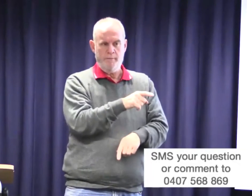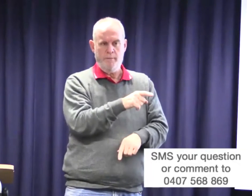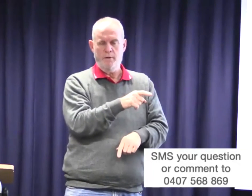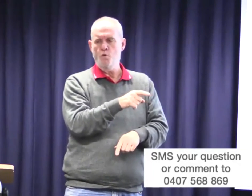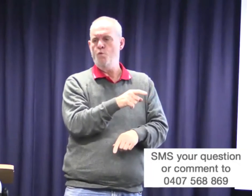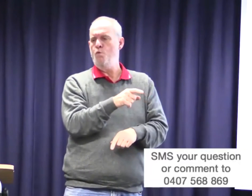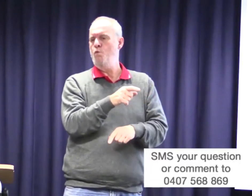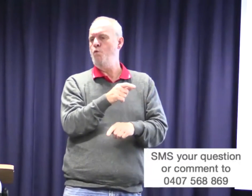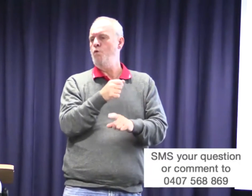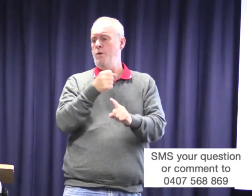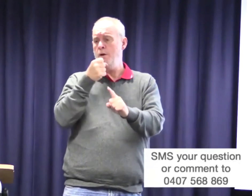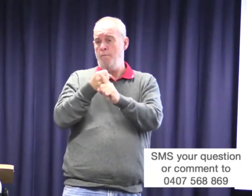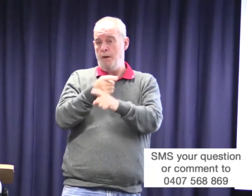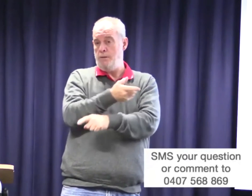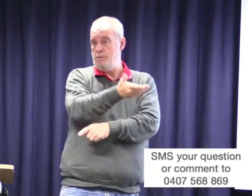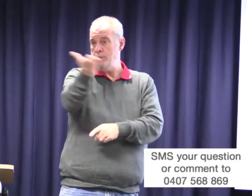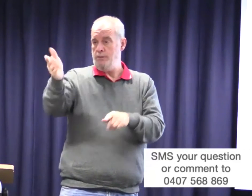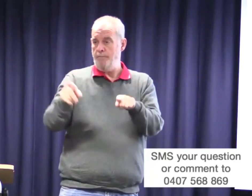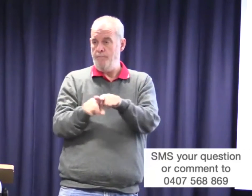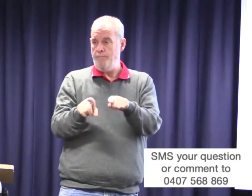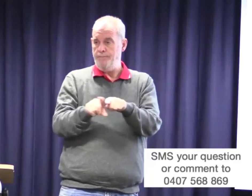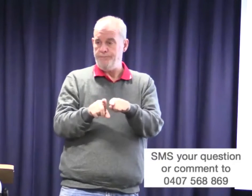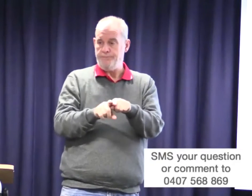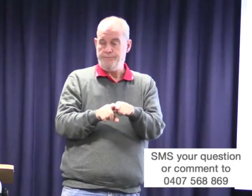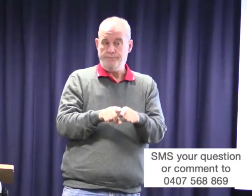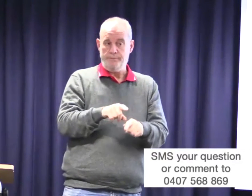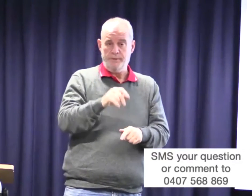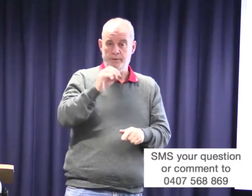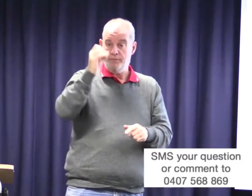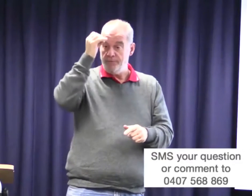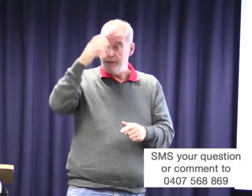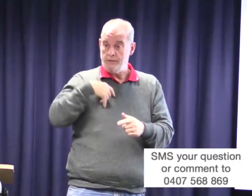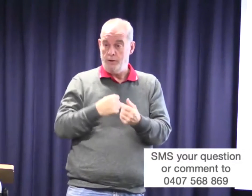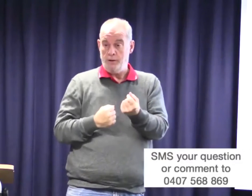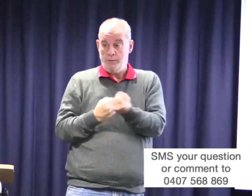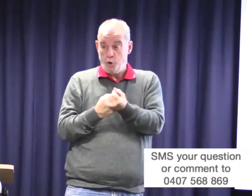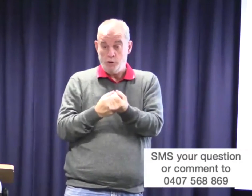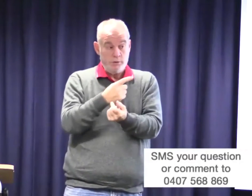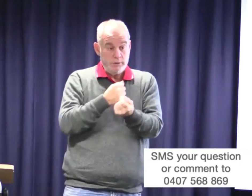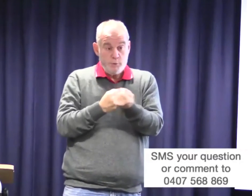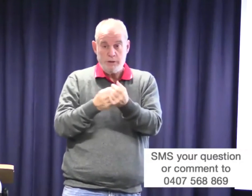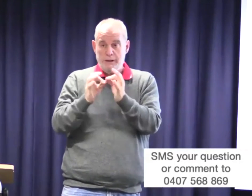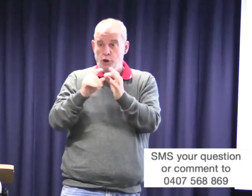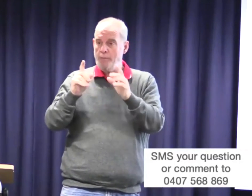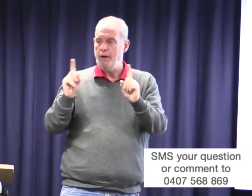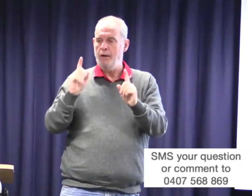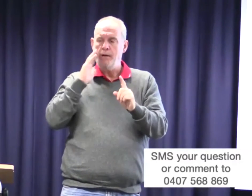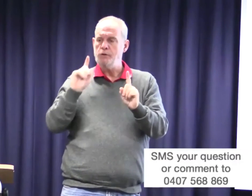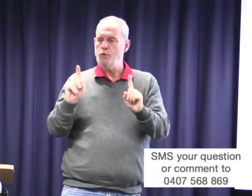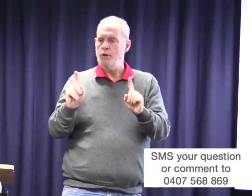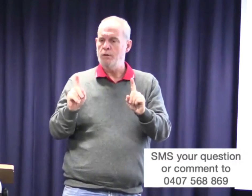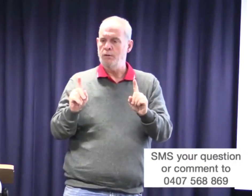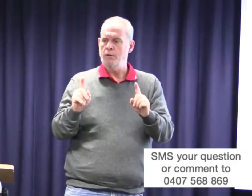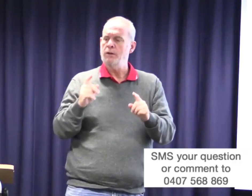70, so they're confused, and it impacts the wider community like this as well. So we